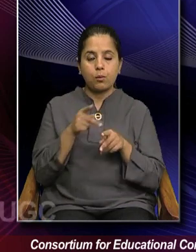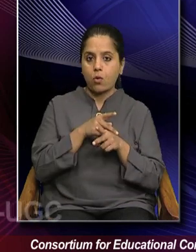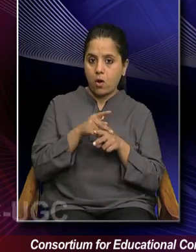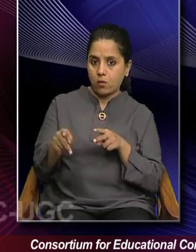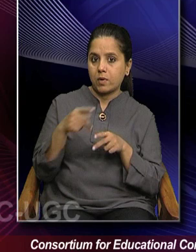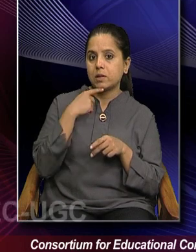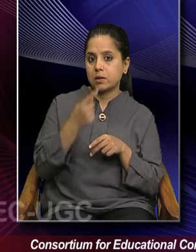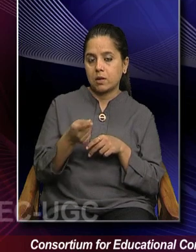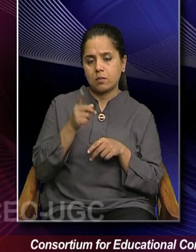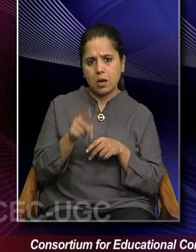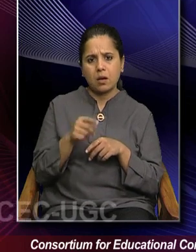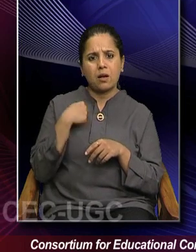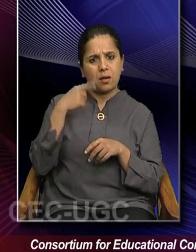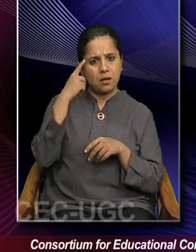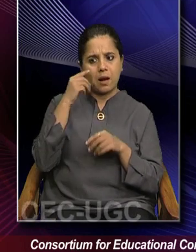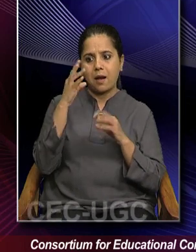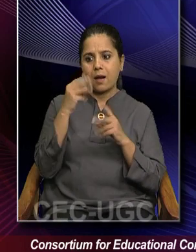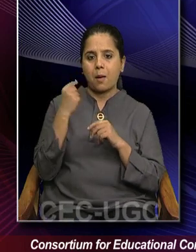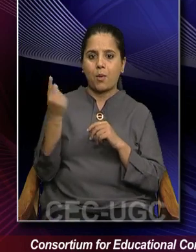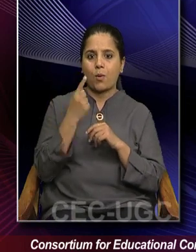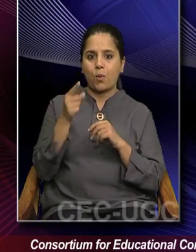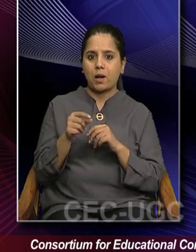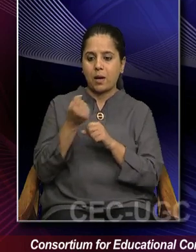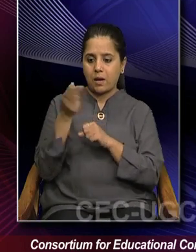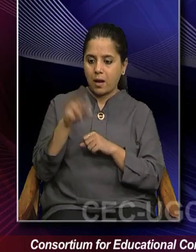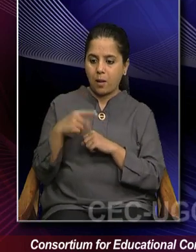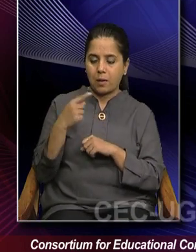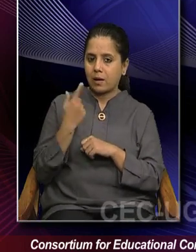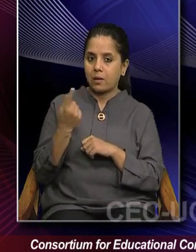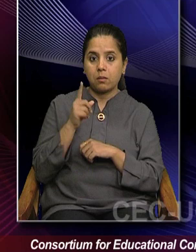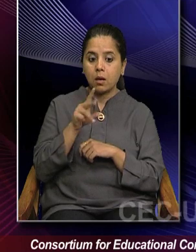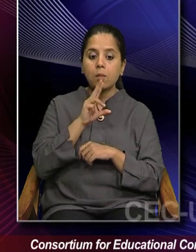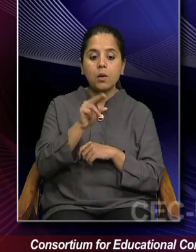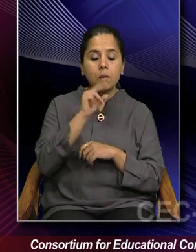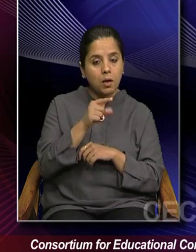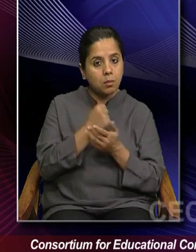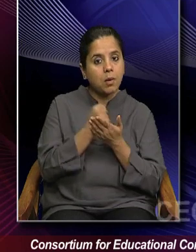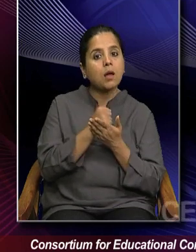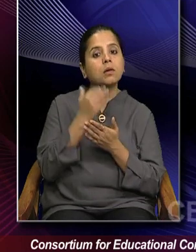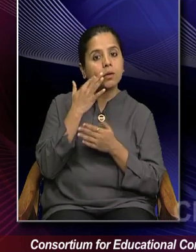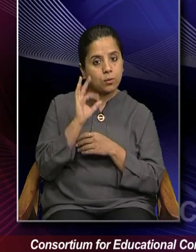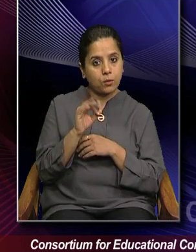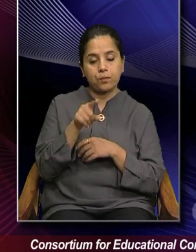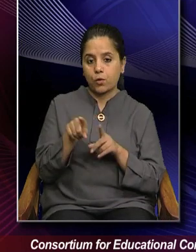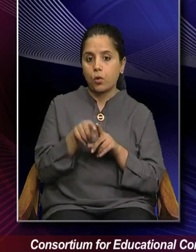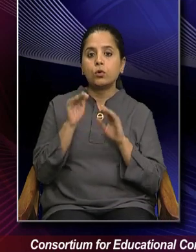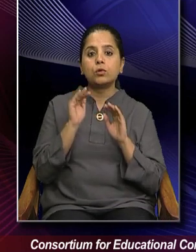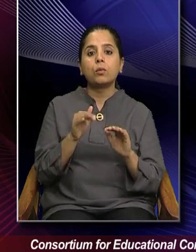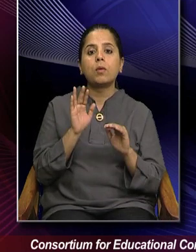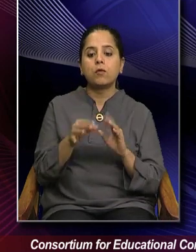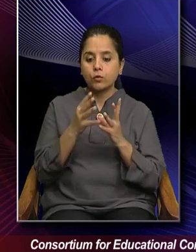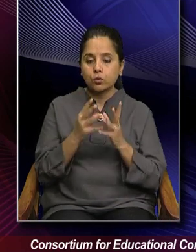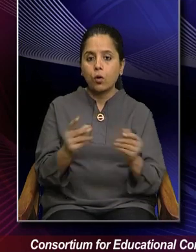proficiency rather than score on a grammar test. It also supports the